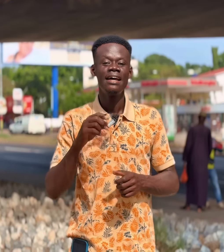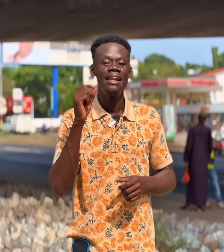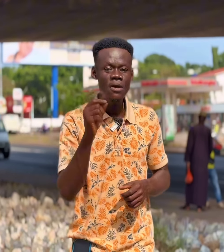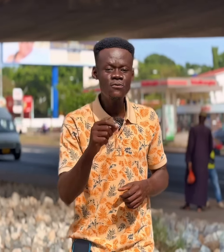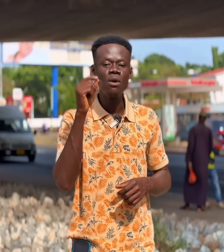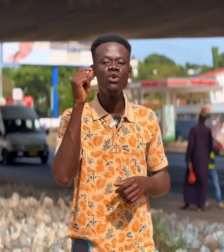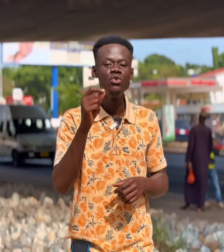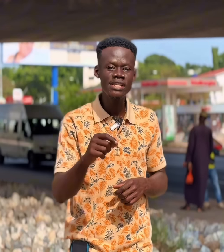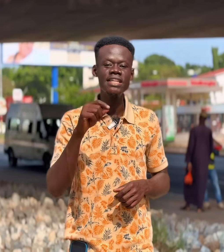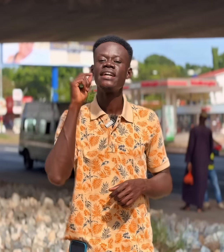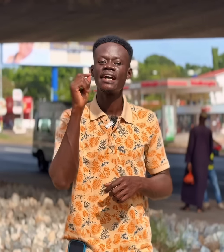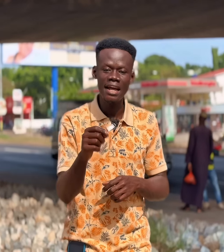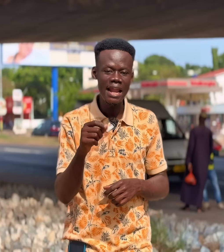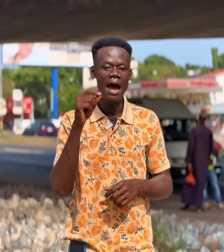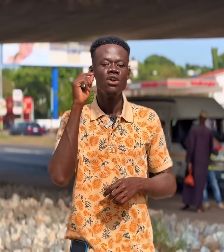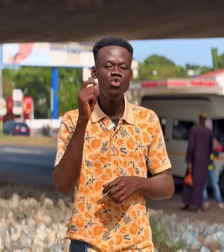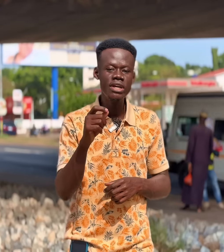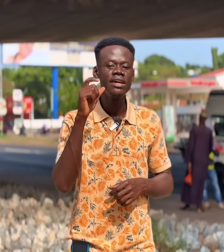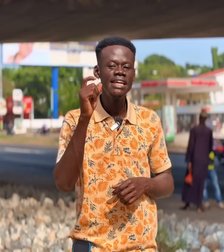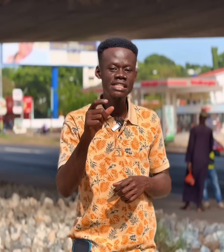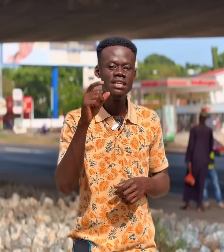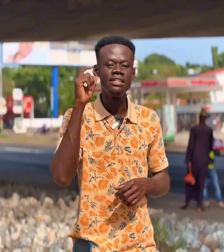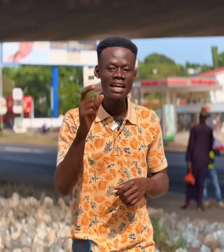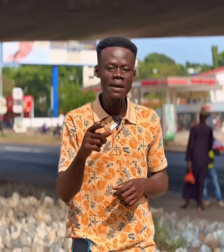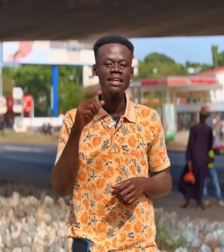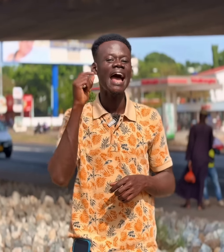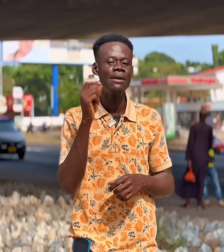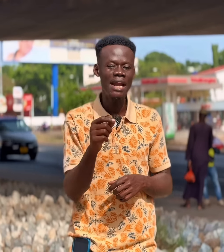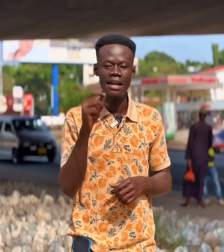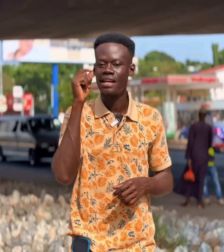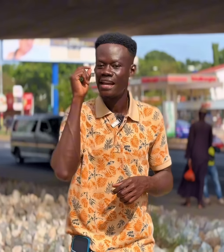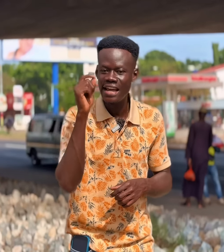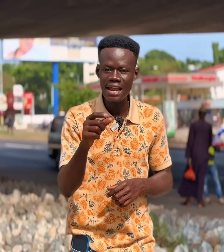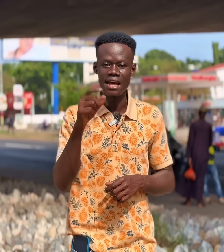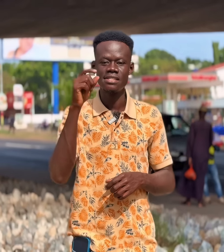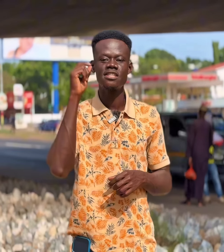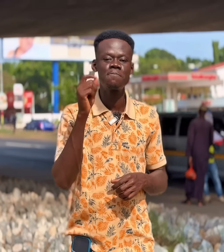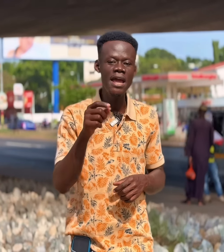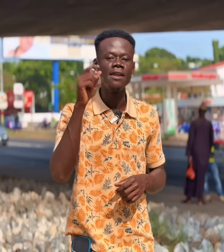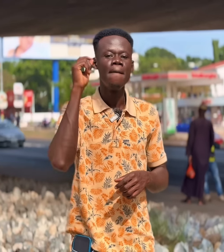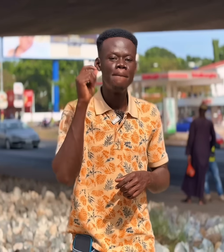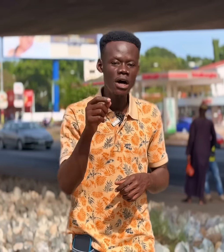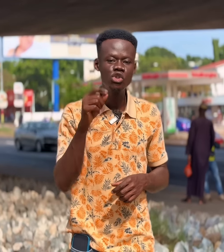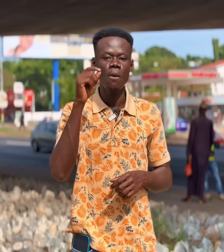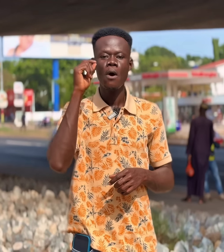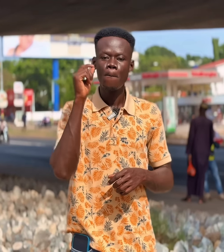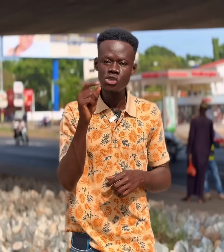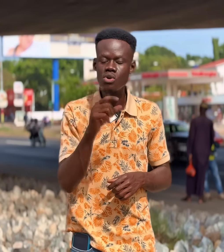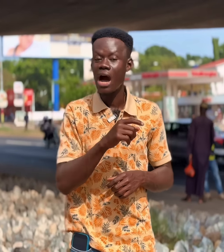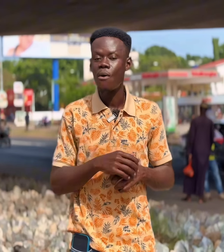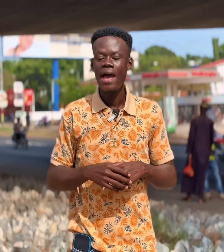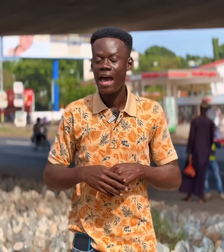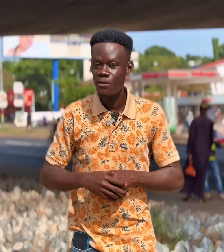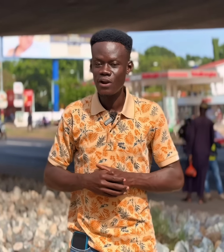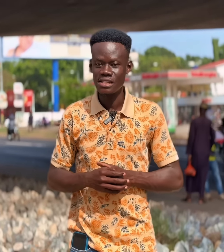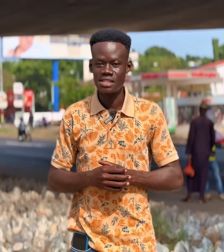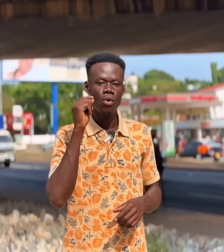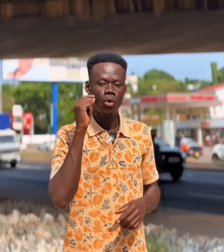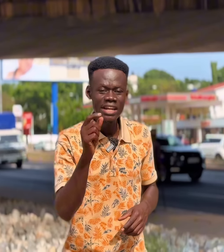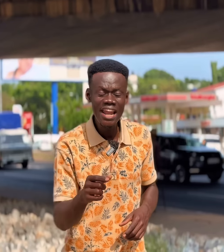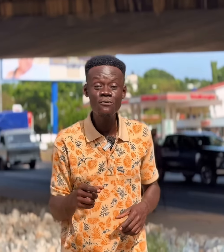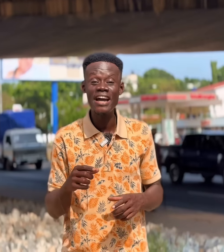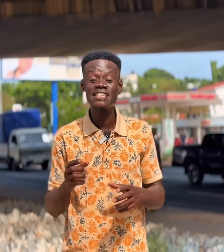aka LemFi wo USA, Canada, UK, Italy, Germany, Ireland, Netherlands, Spain, Belgium, Portugal, and